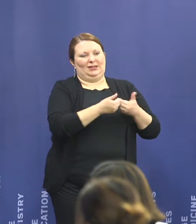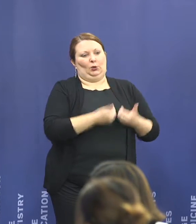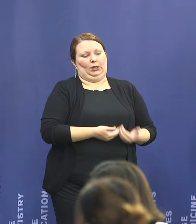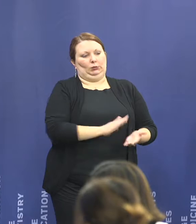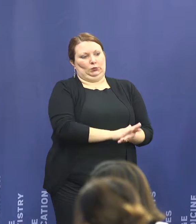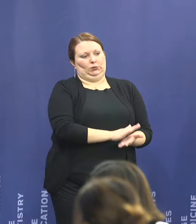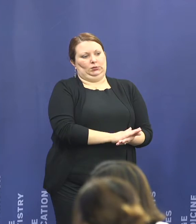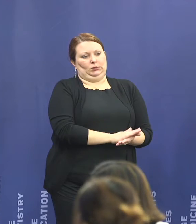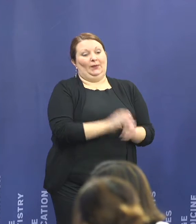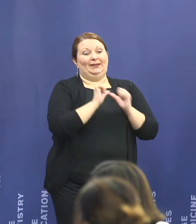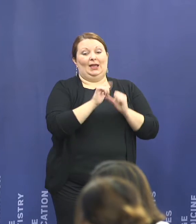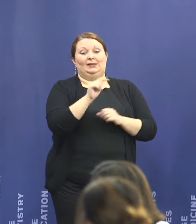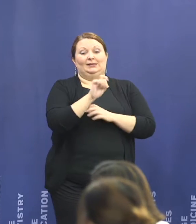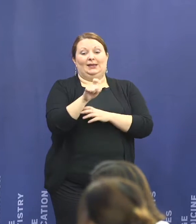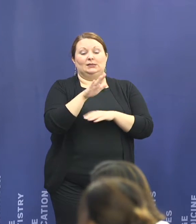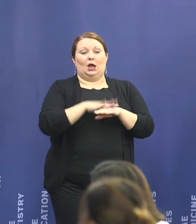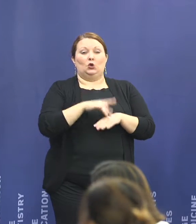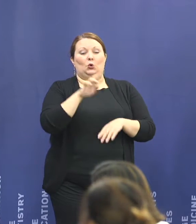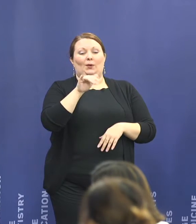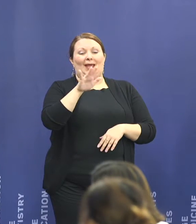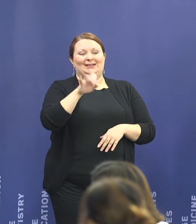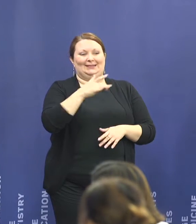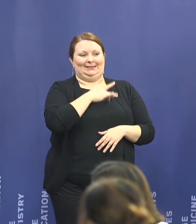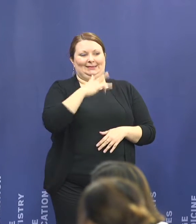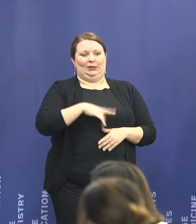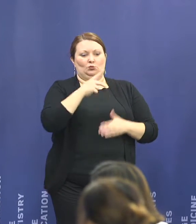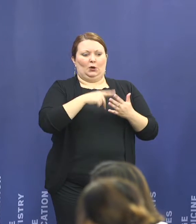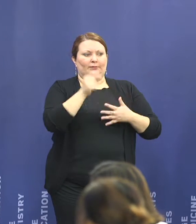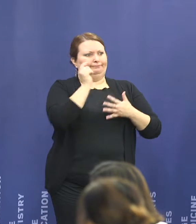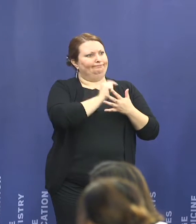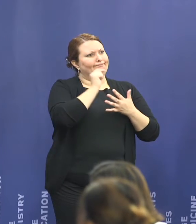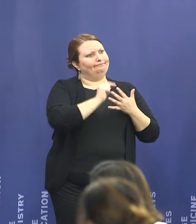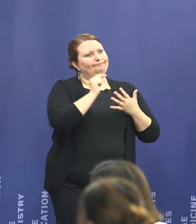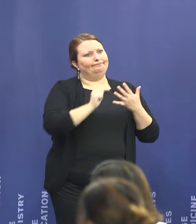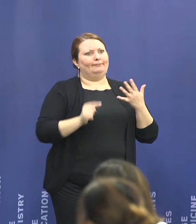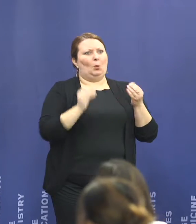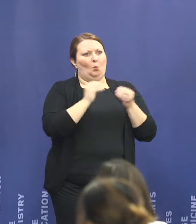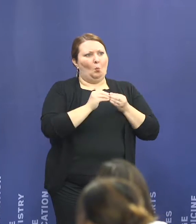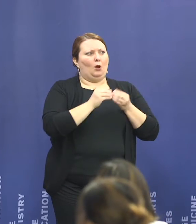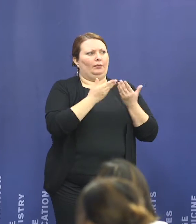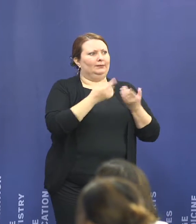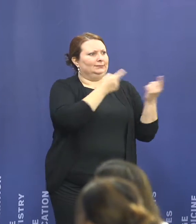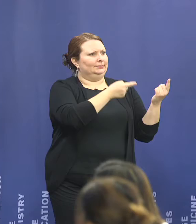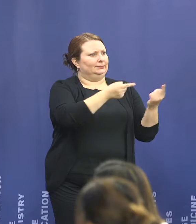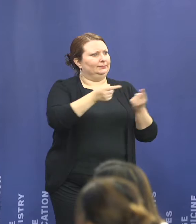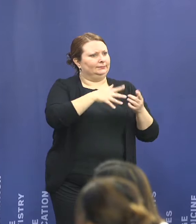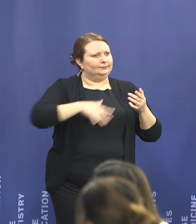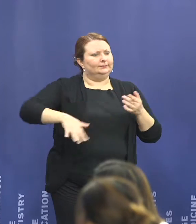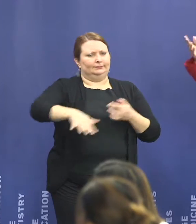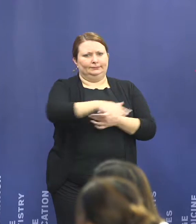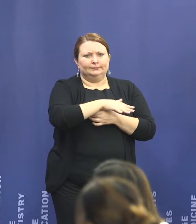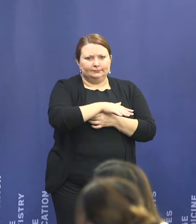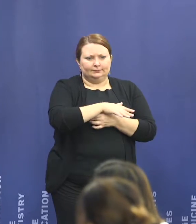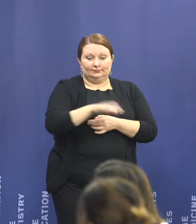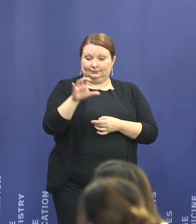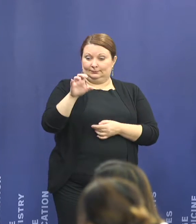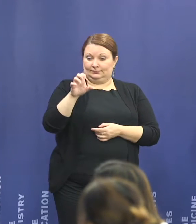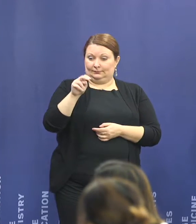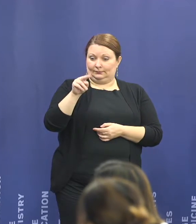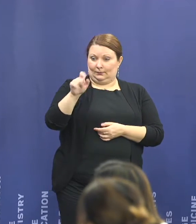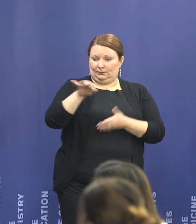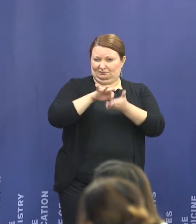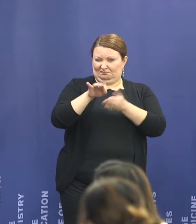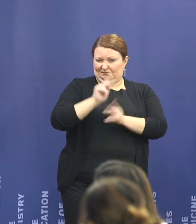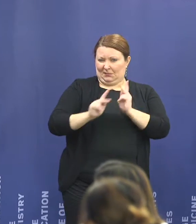continued attacks on race-sensitive programs. So there's a larger context that is going on here. So the census did conduct